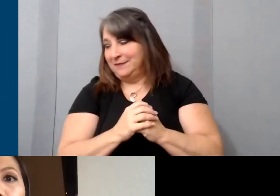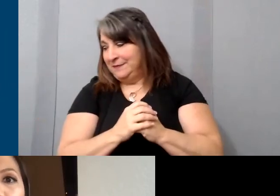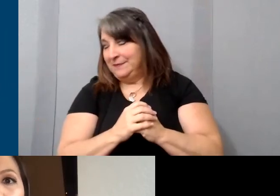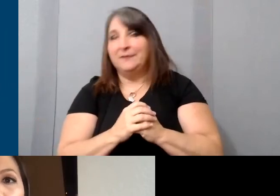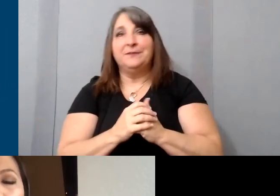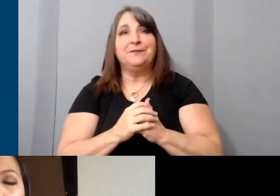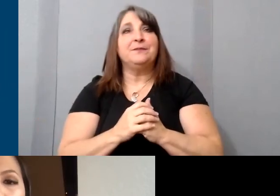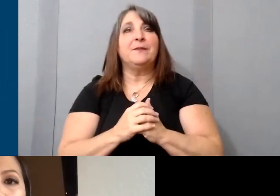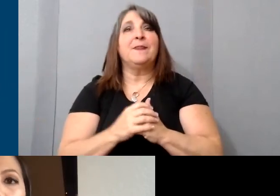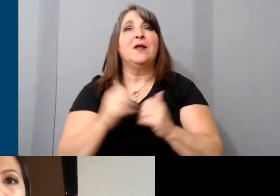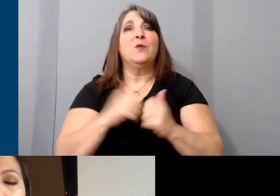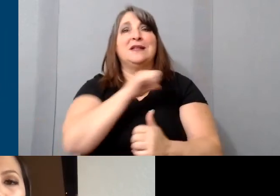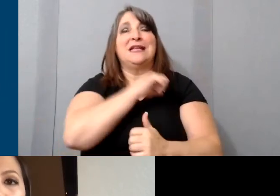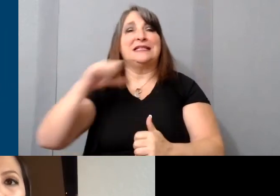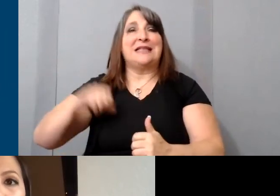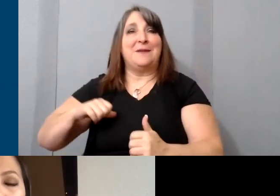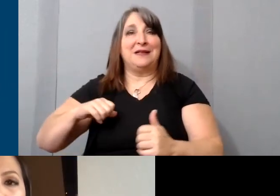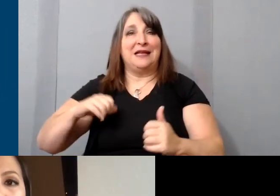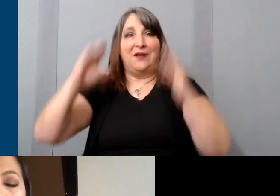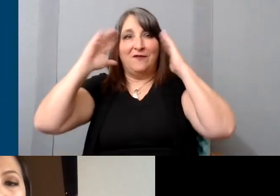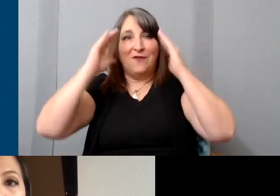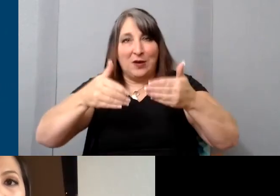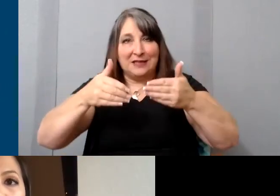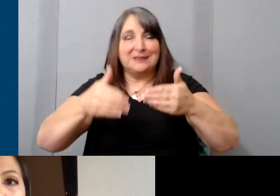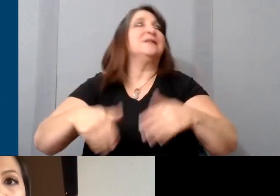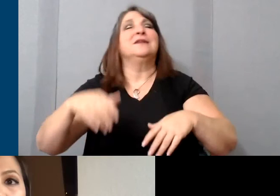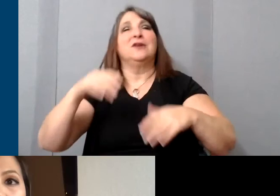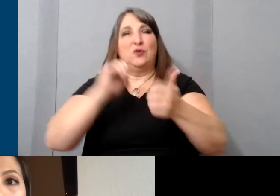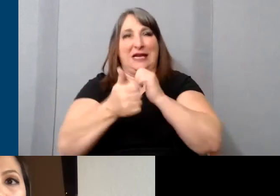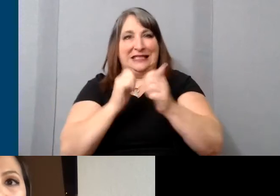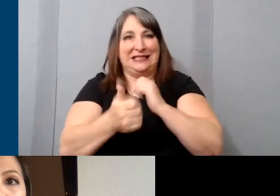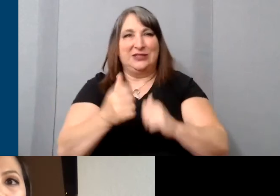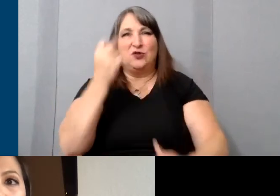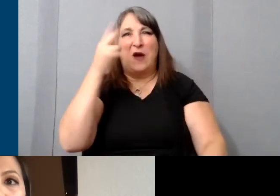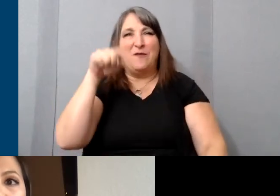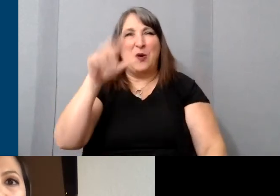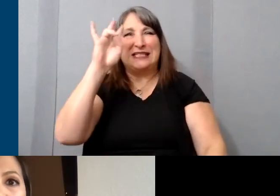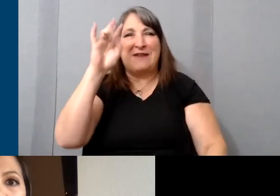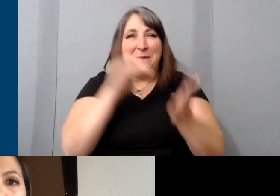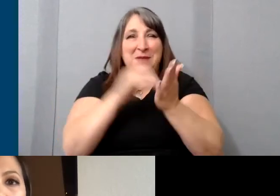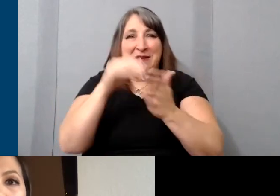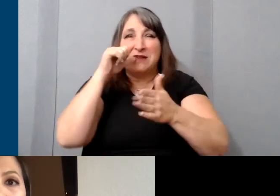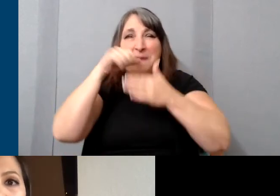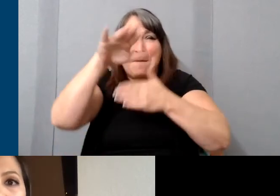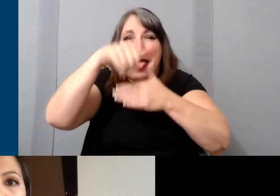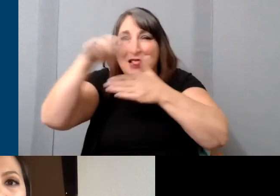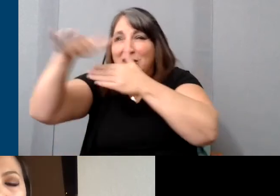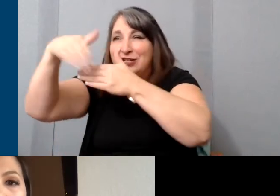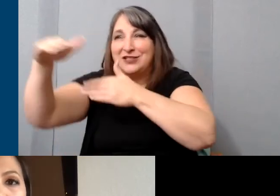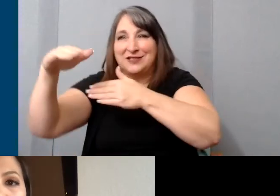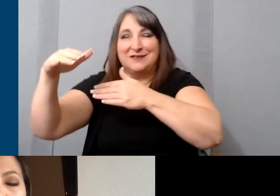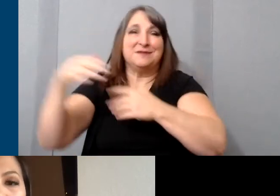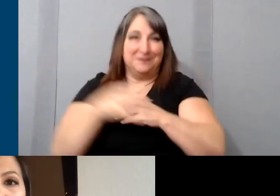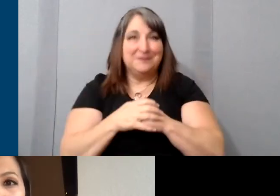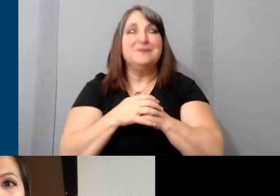And then with the assembly focused races, we sent a total of 12.7 million mailers over the last few months. You'll see here that we